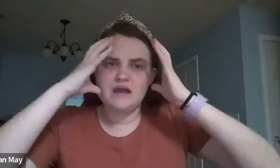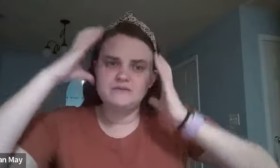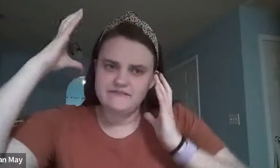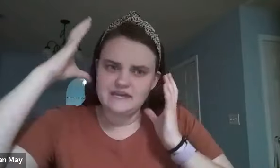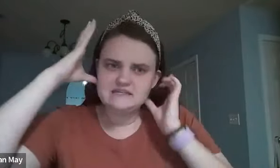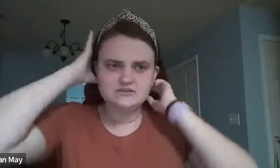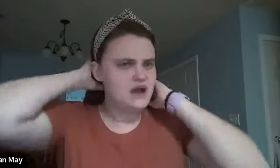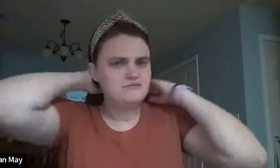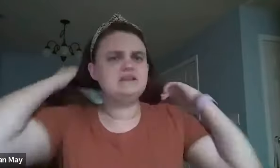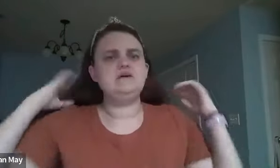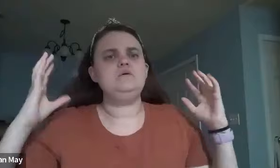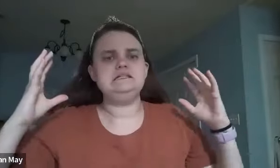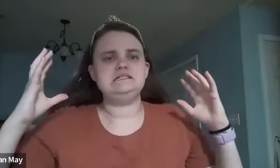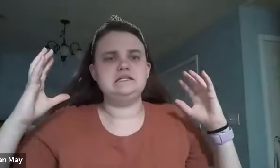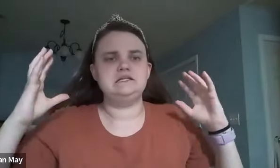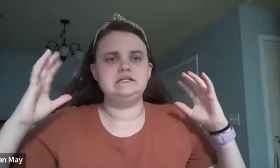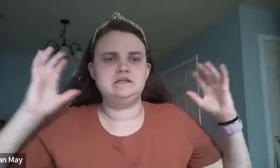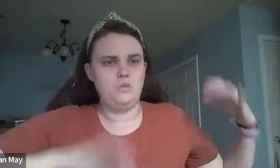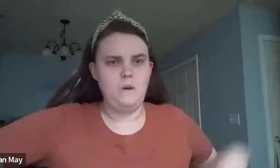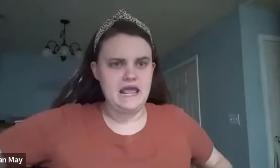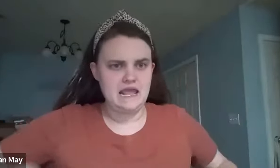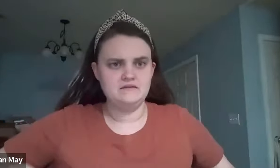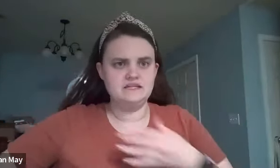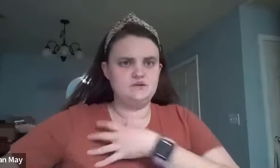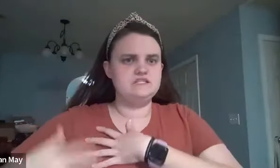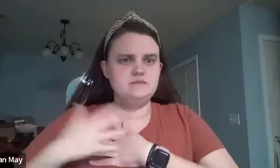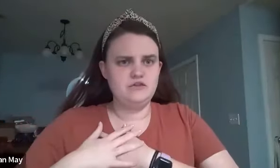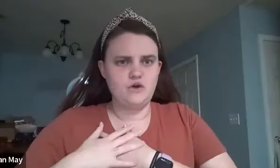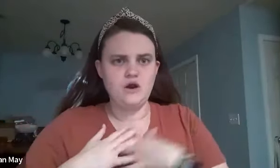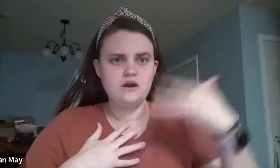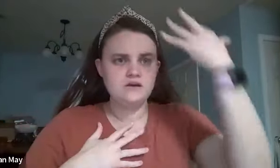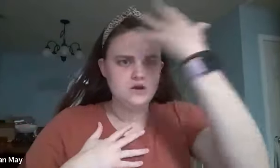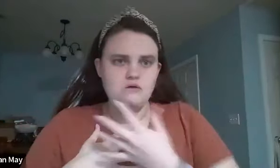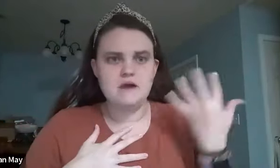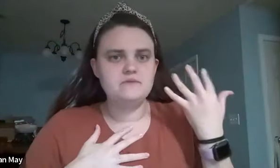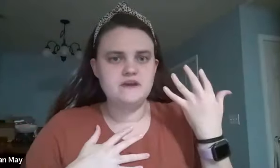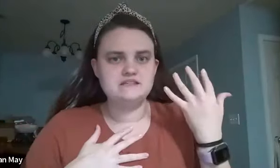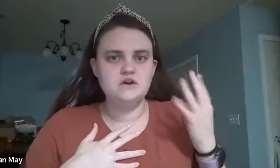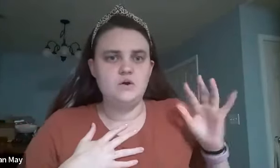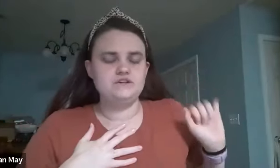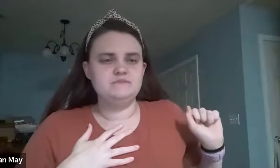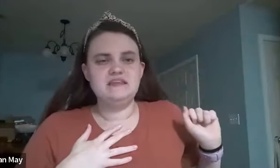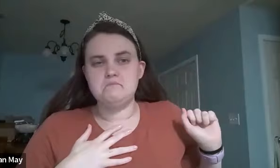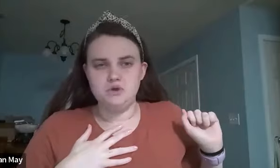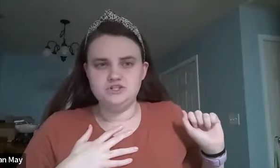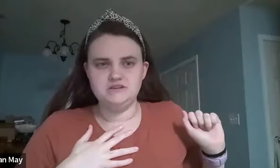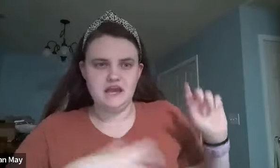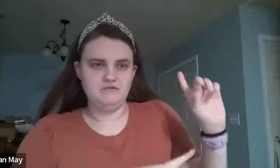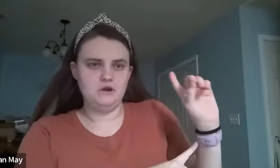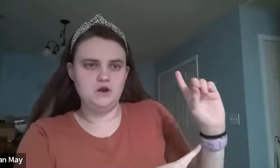the face. They're not really always away. It's always going to be either the heart around the face, or it's going to be like emotion. Like I have one